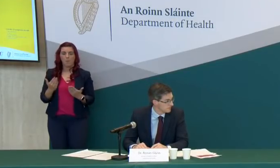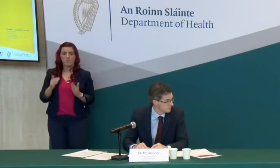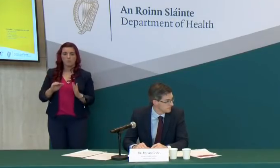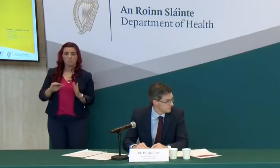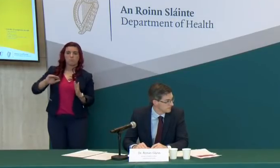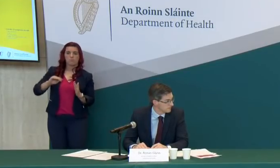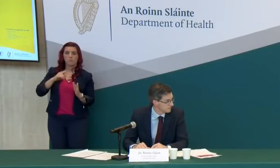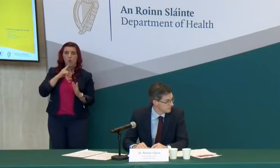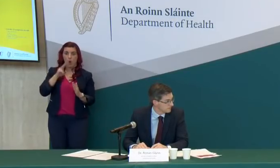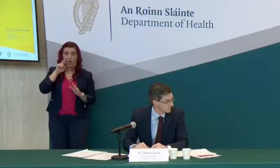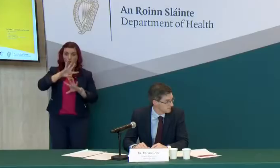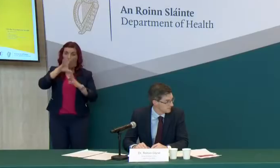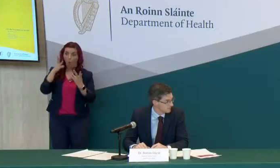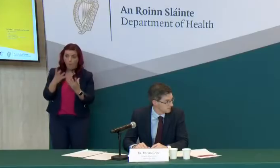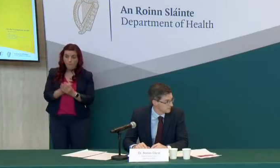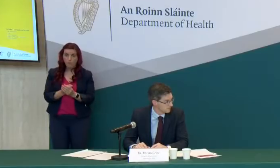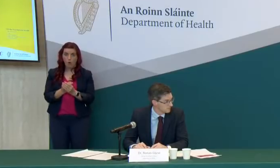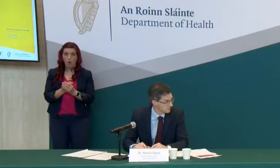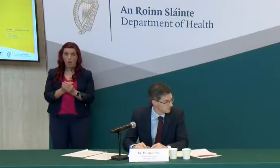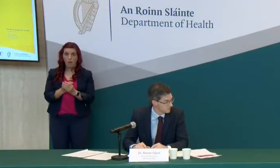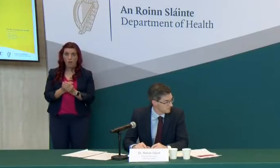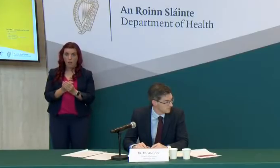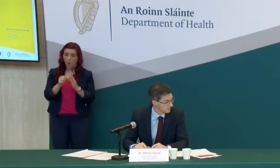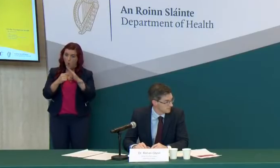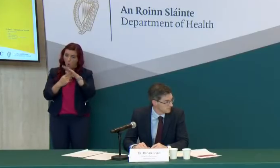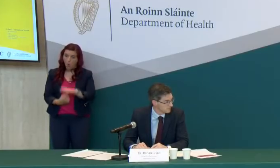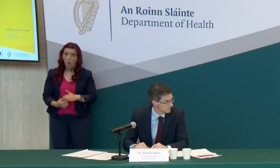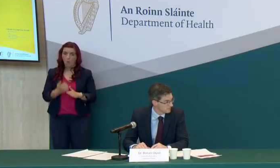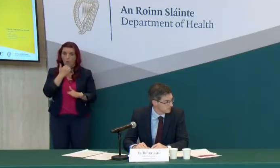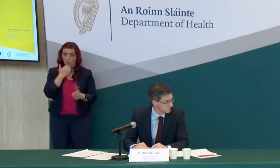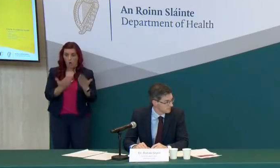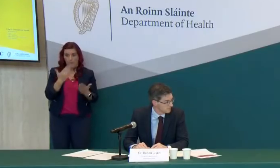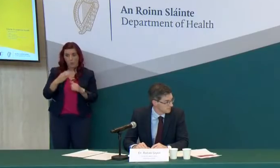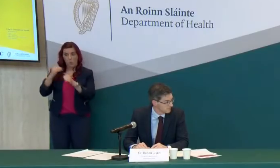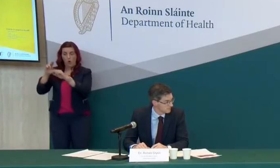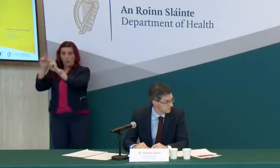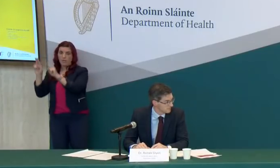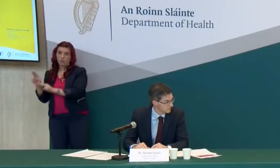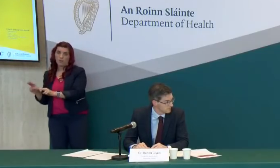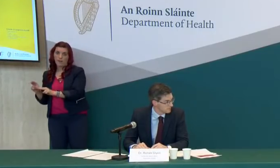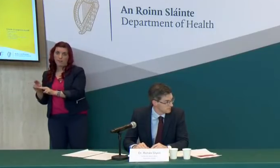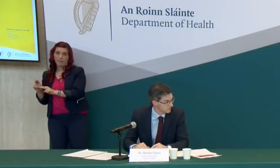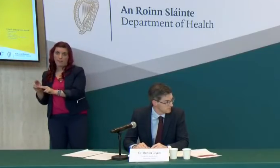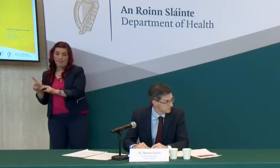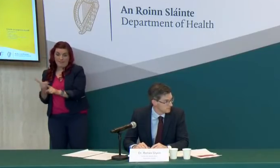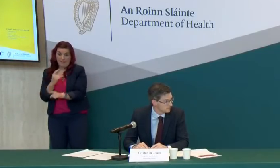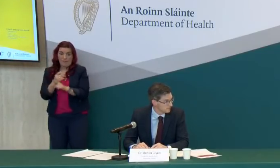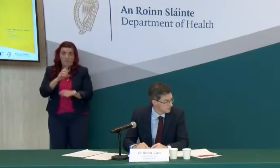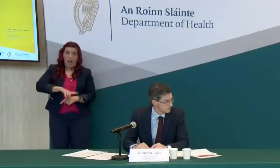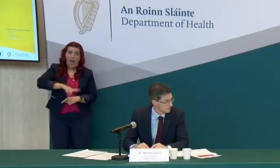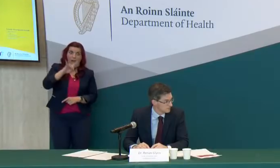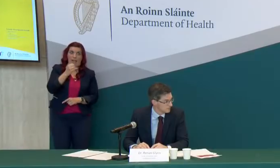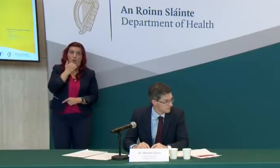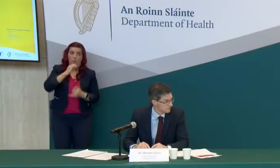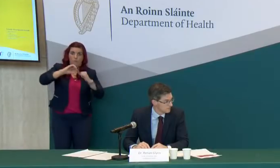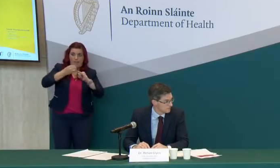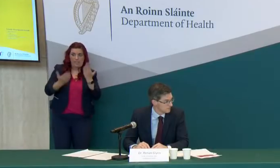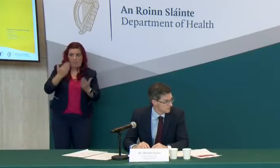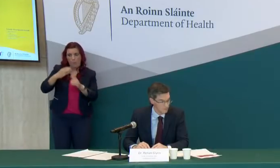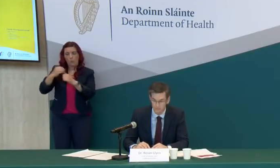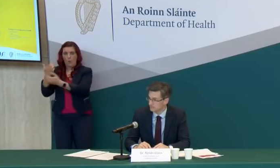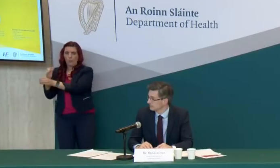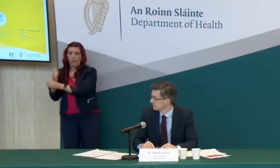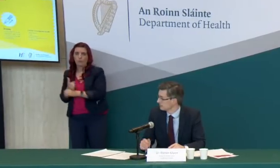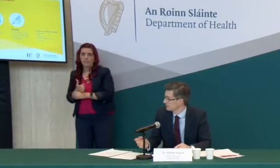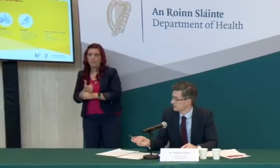we are looking at an overall background of low prevalence by international standards and a very high testing capacity and deployment of that